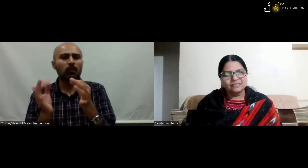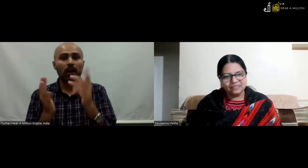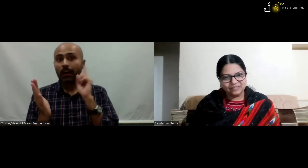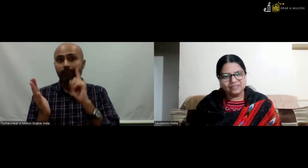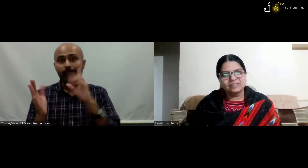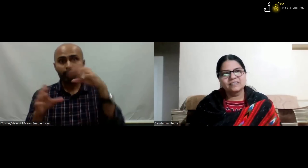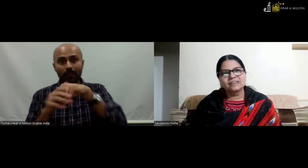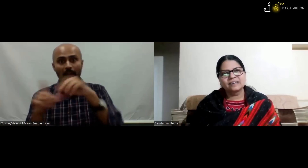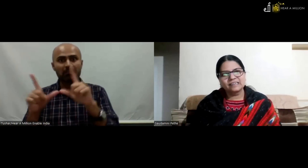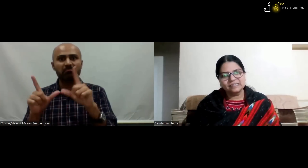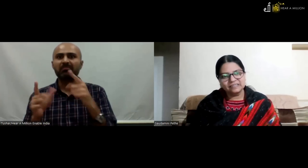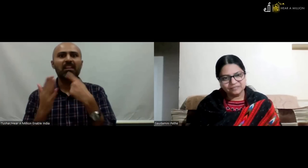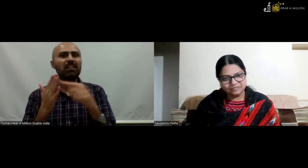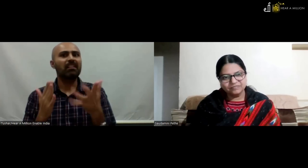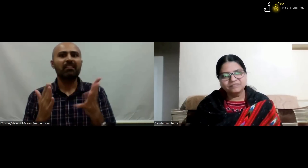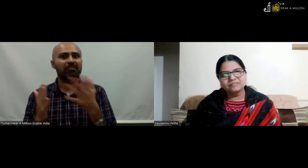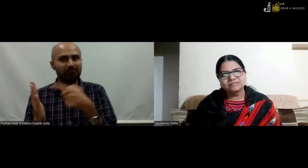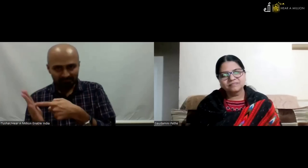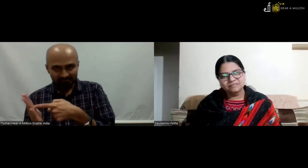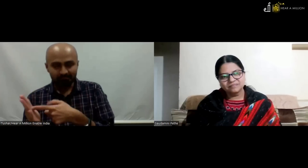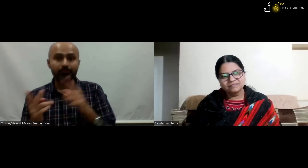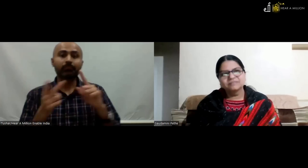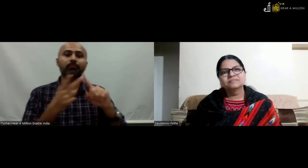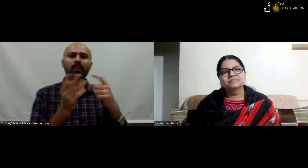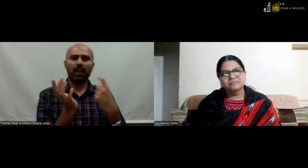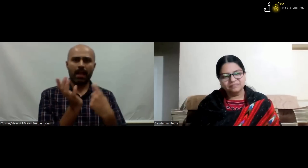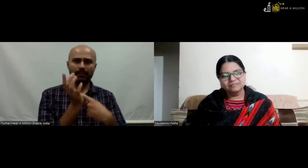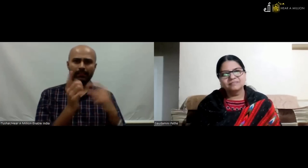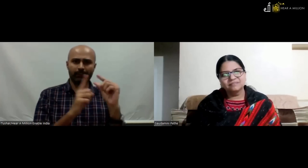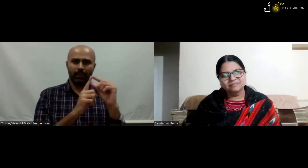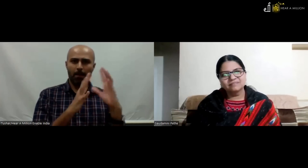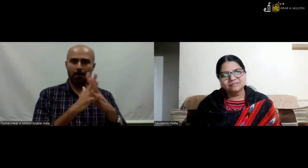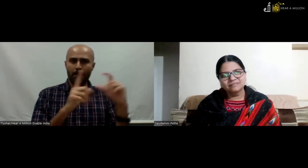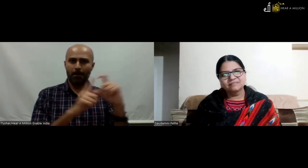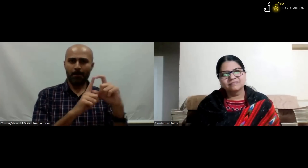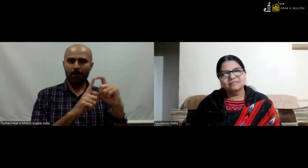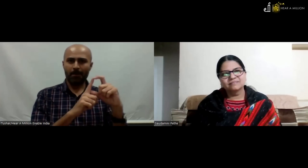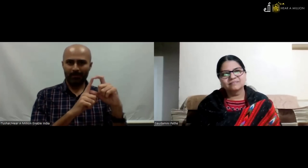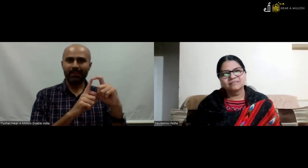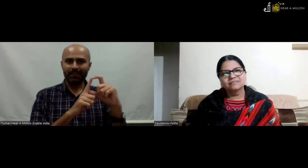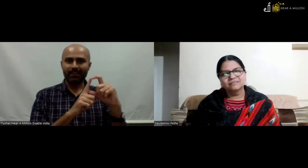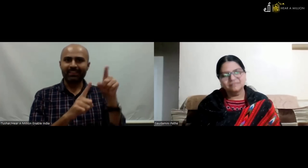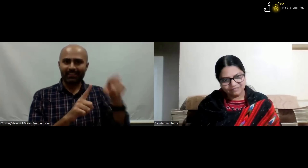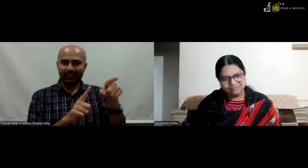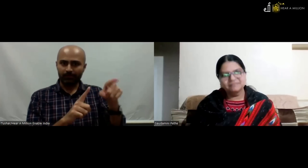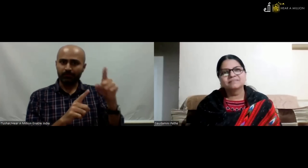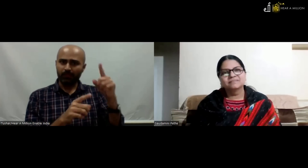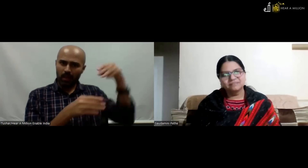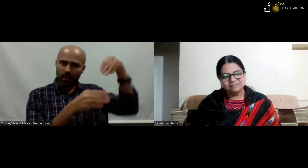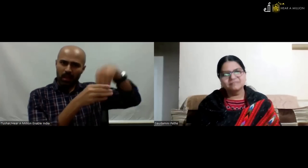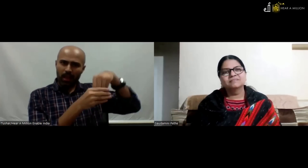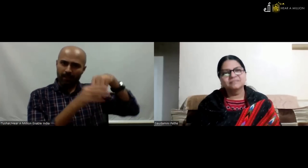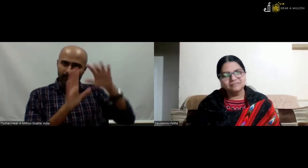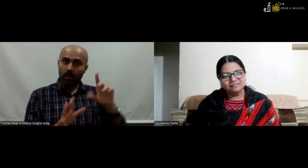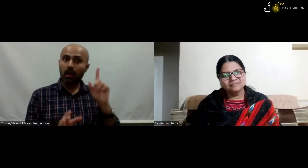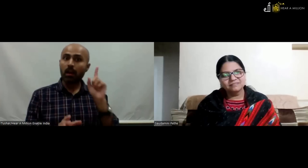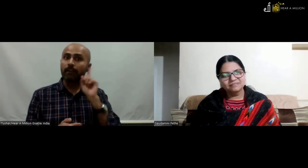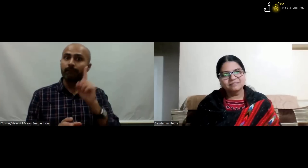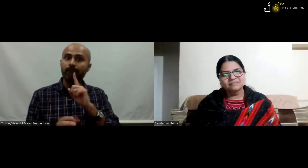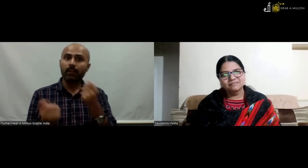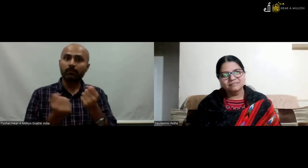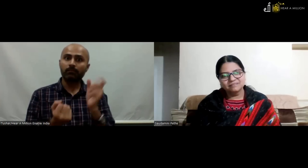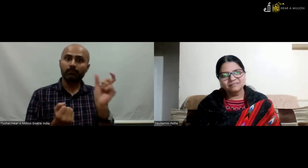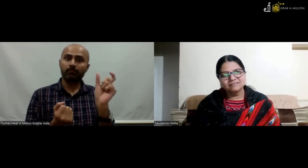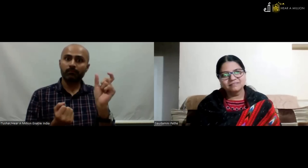So what MVA describes, whether the deaf people can get the license, or in RPWD Act